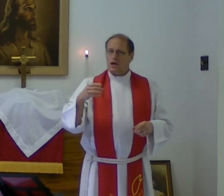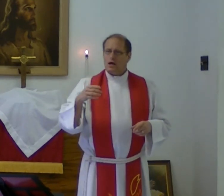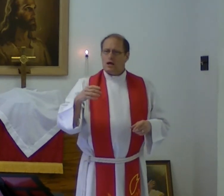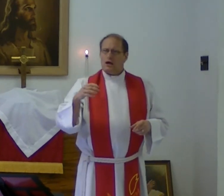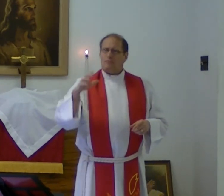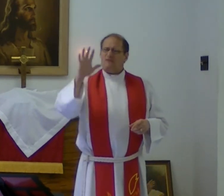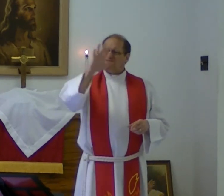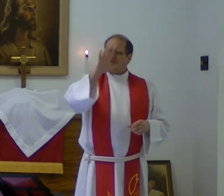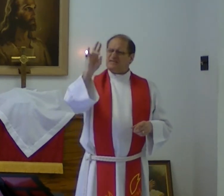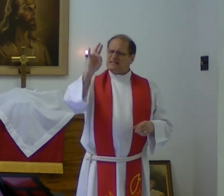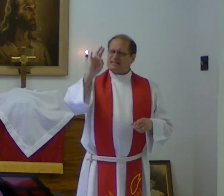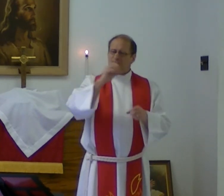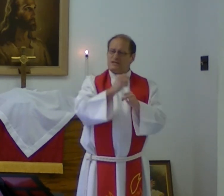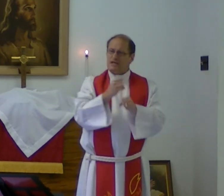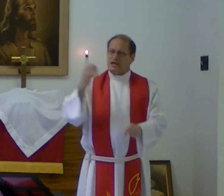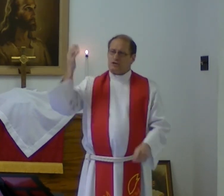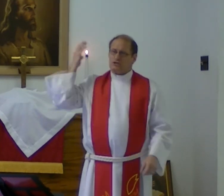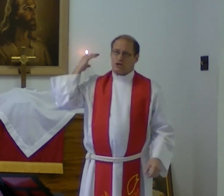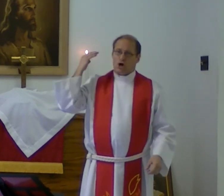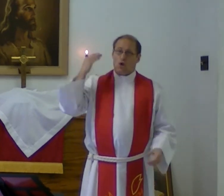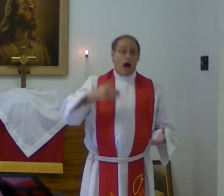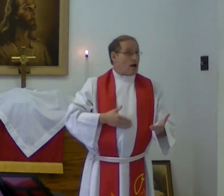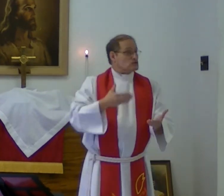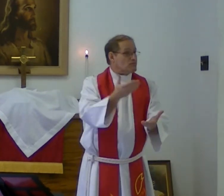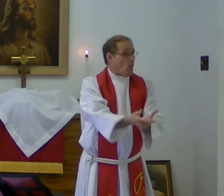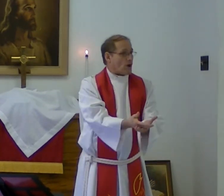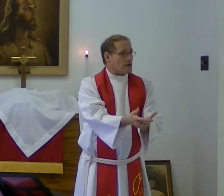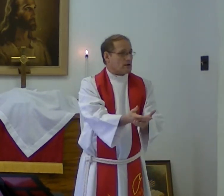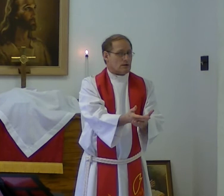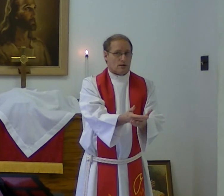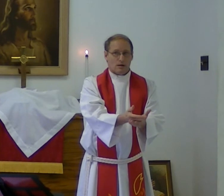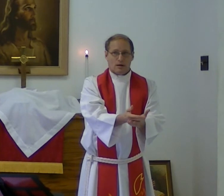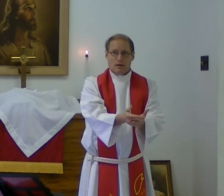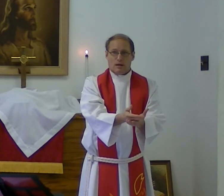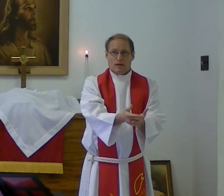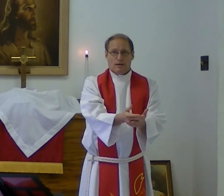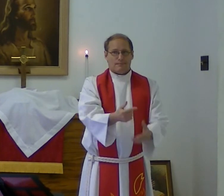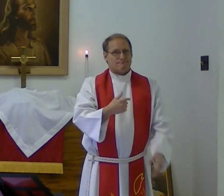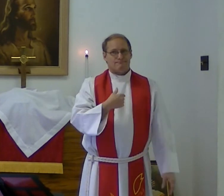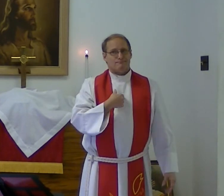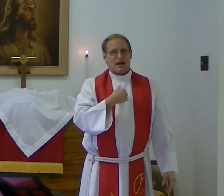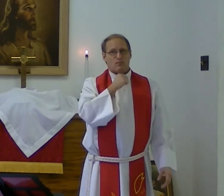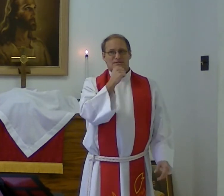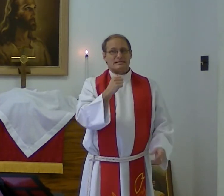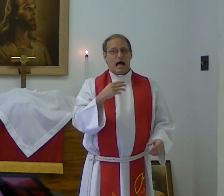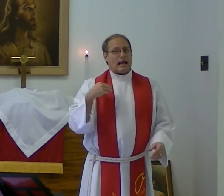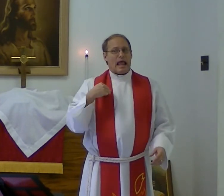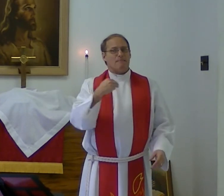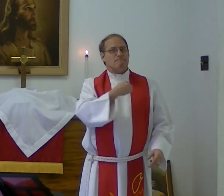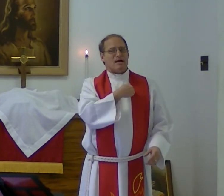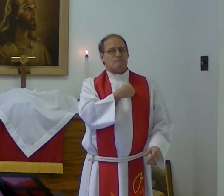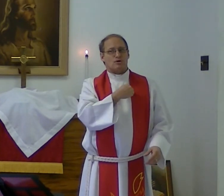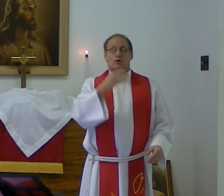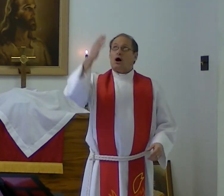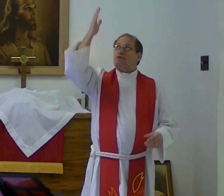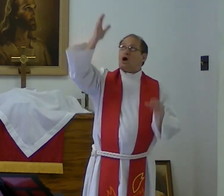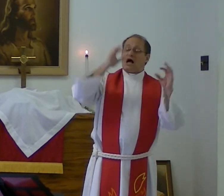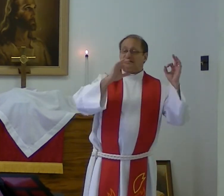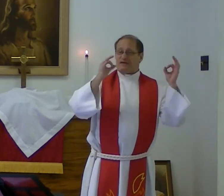About 57 years ago, I was born. But I was not a member of God's